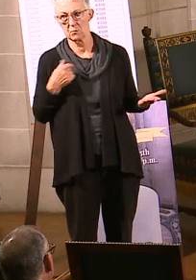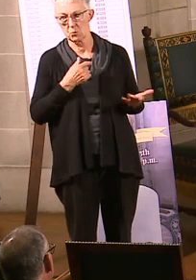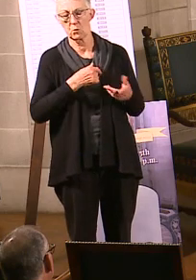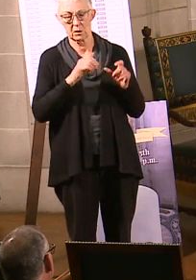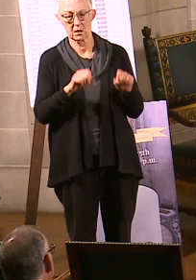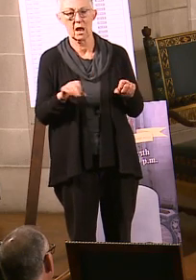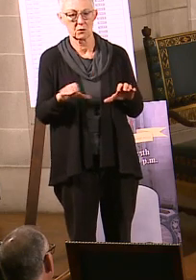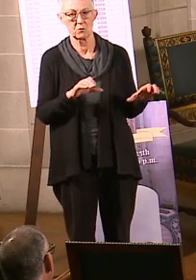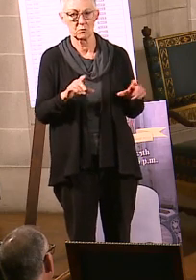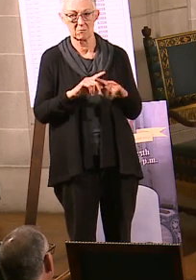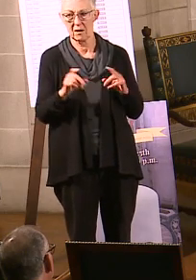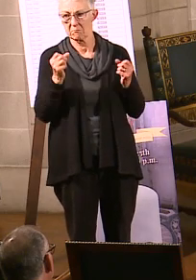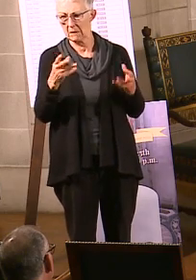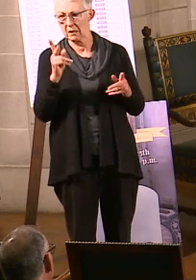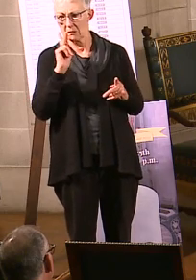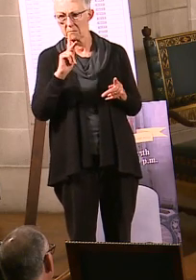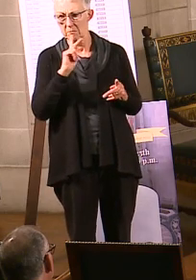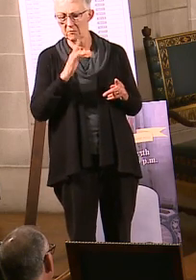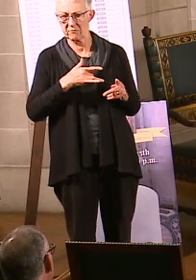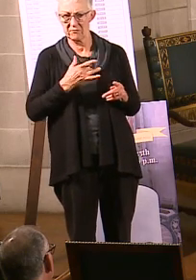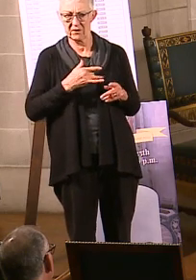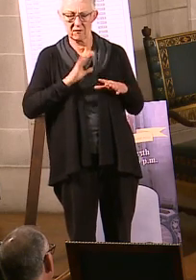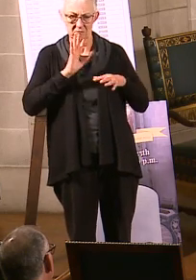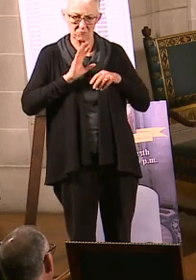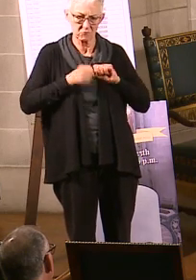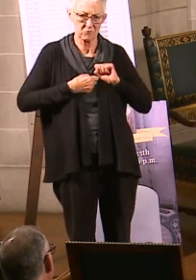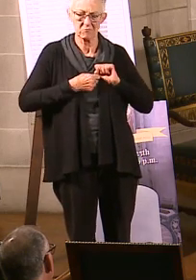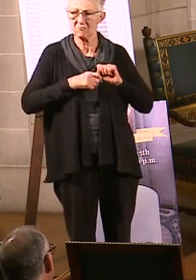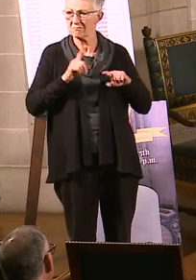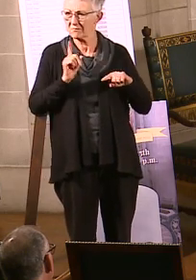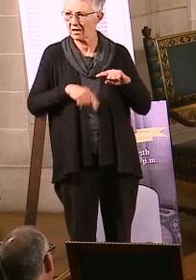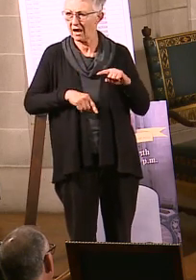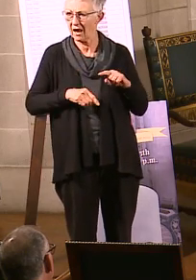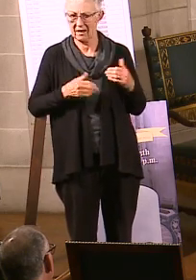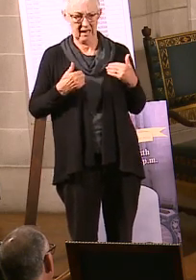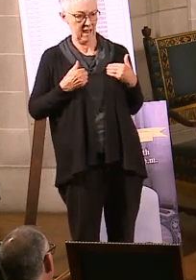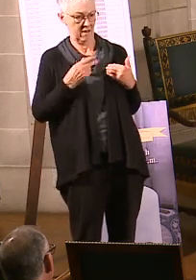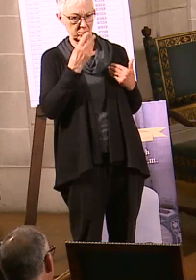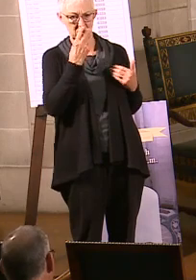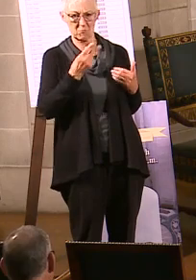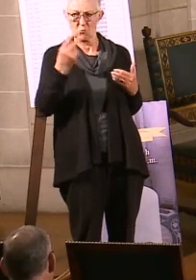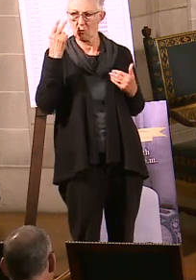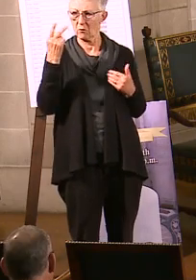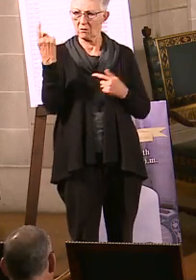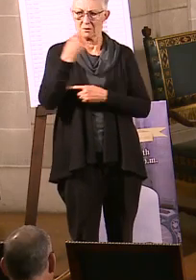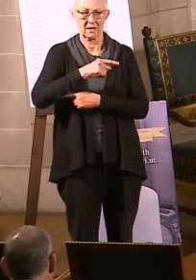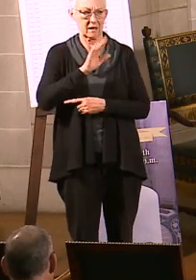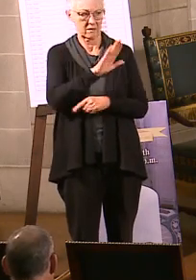having difficulty with. But our Department of Veterans Affairs wanted to step up and do what we can.